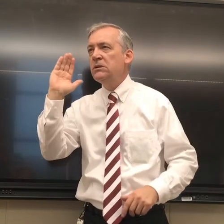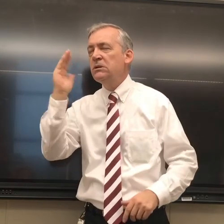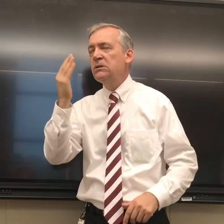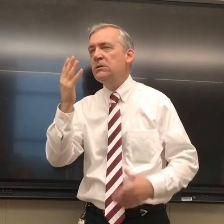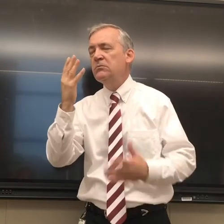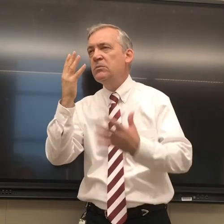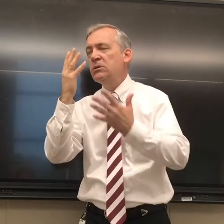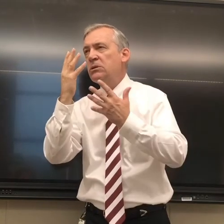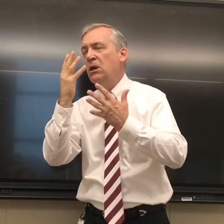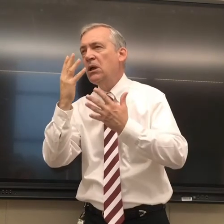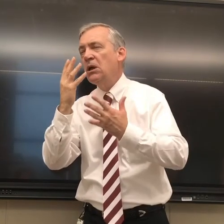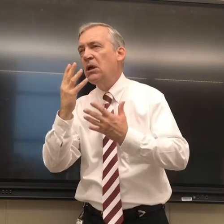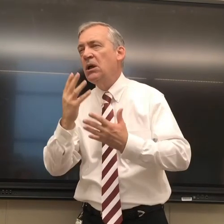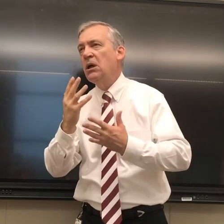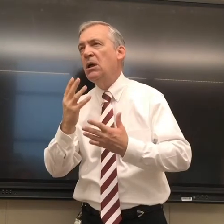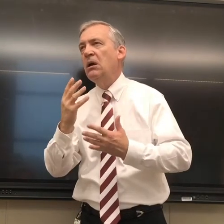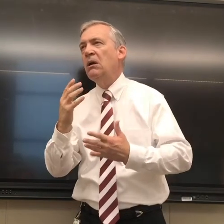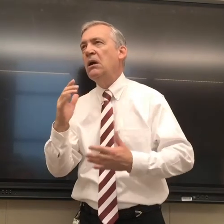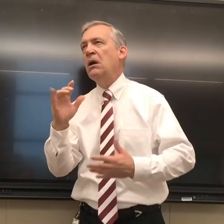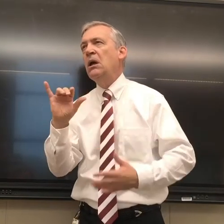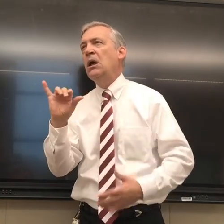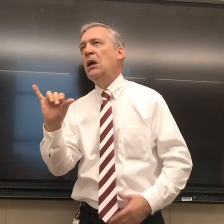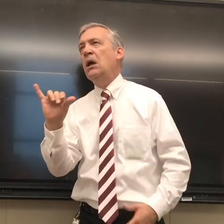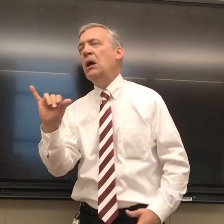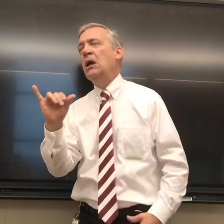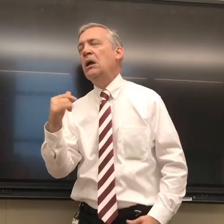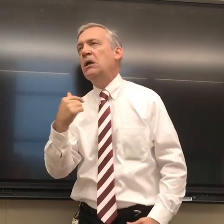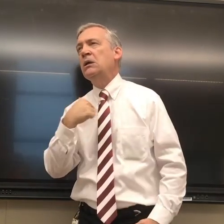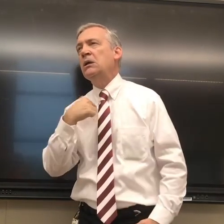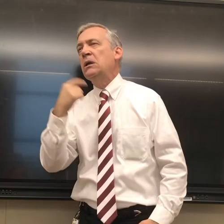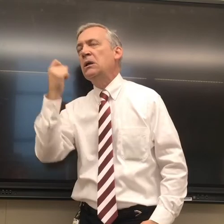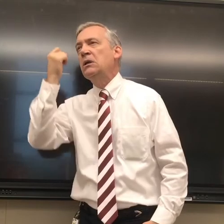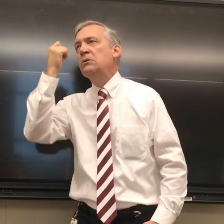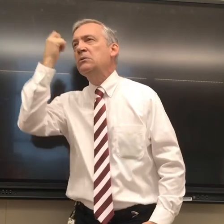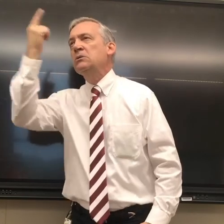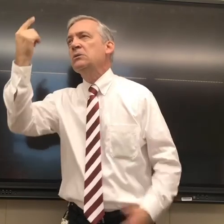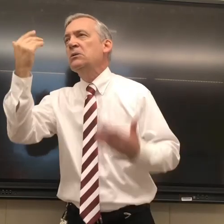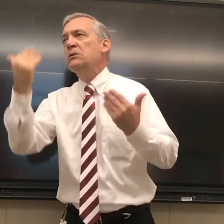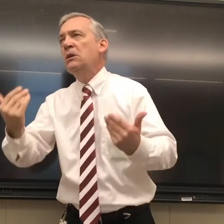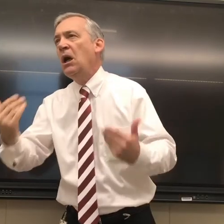of reality which is hidden to childhood.